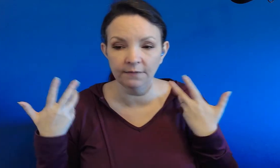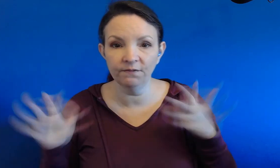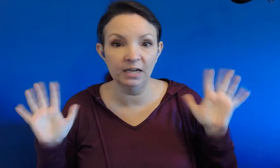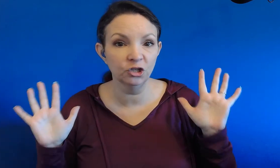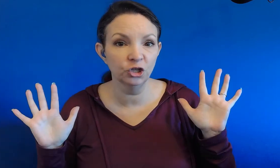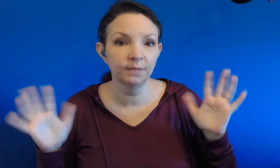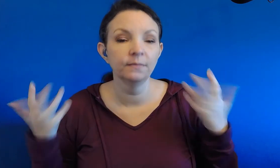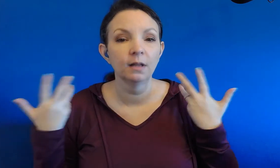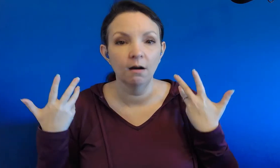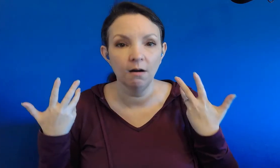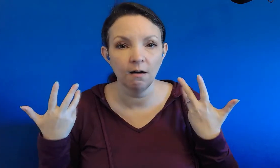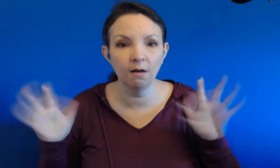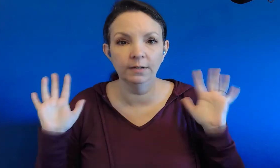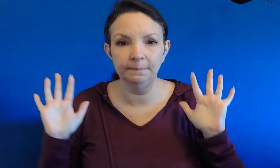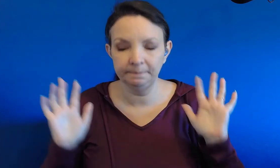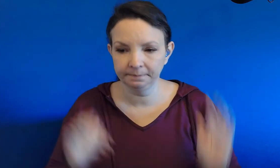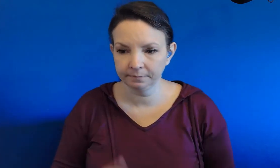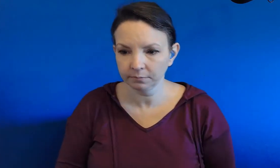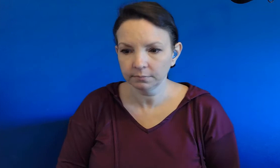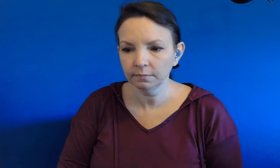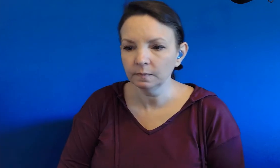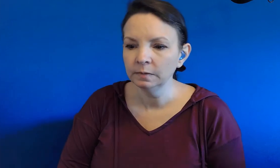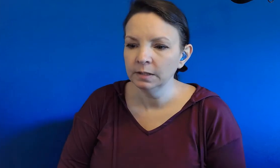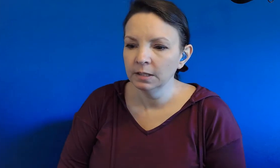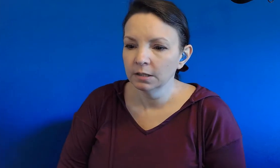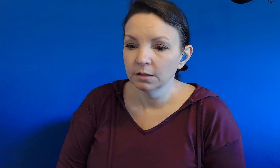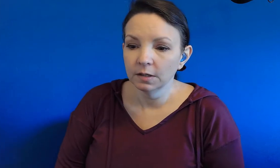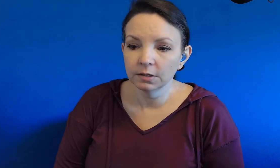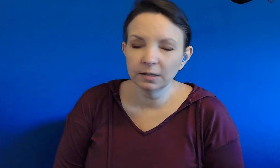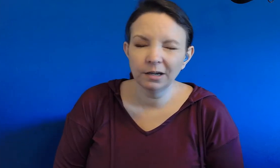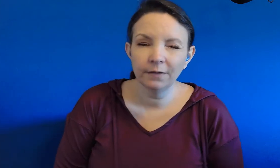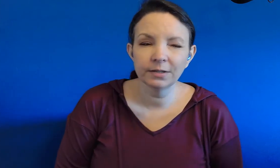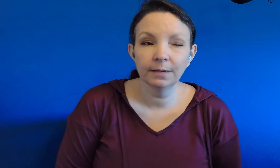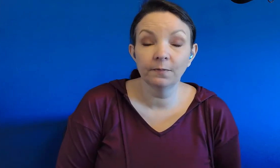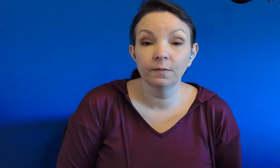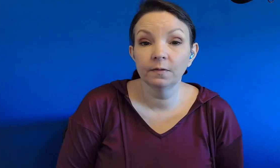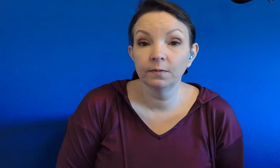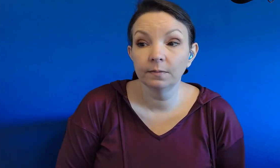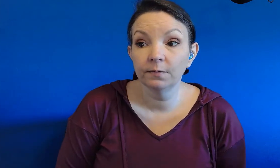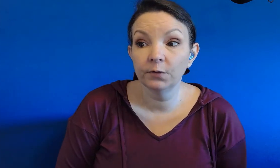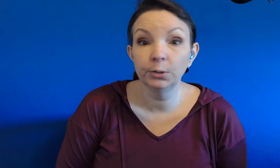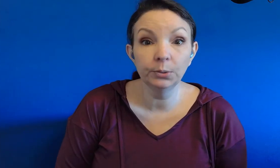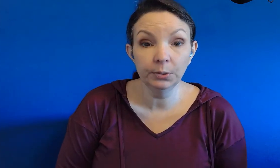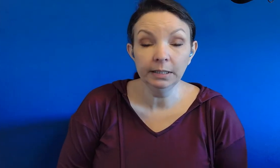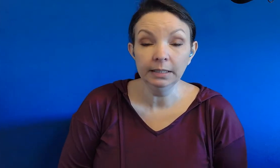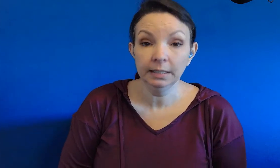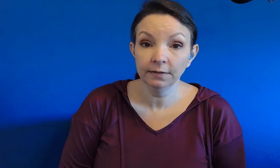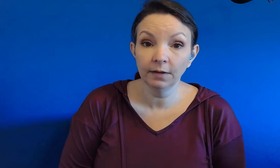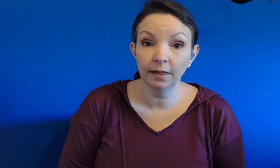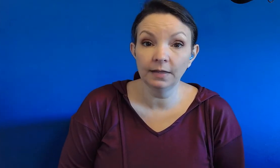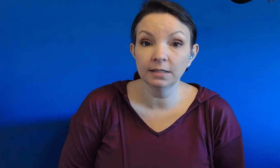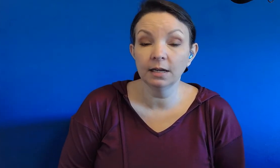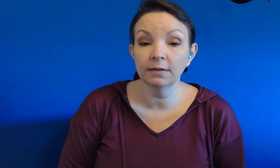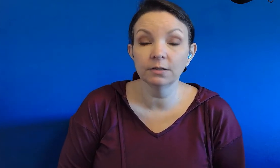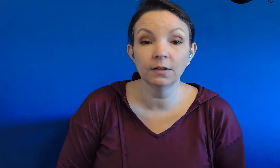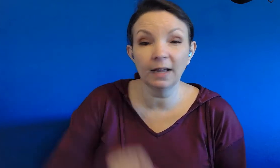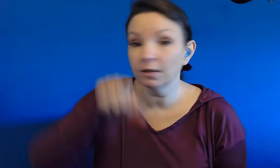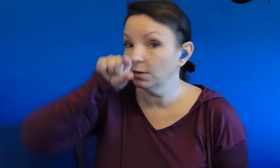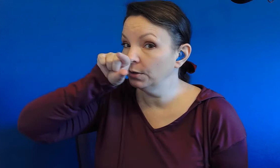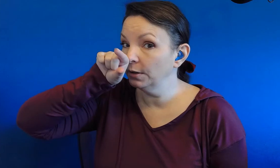Finish. All done. They cover some food at Thanksgiving. So like I showed you earlier, we